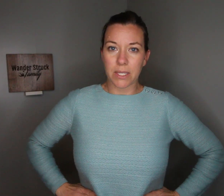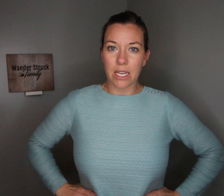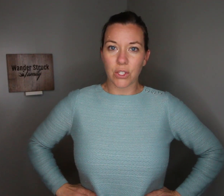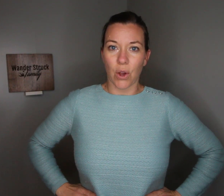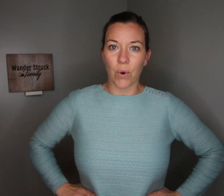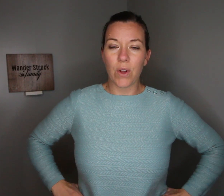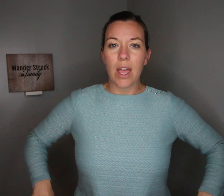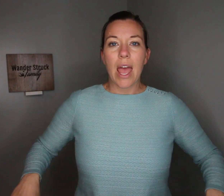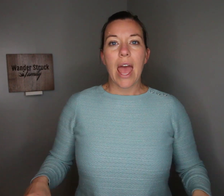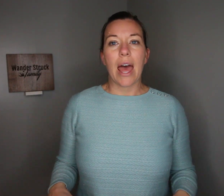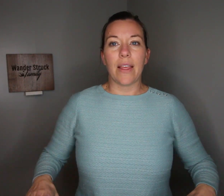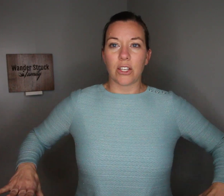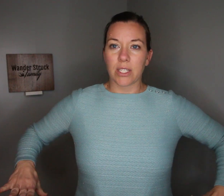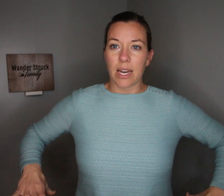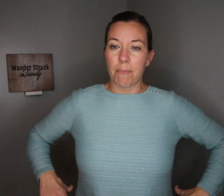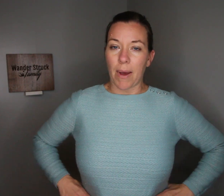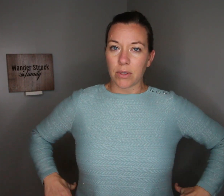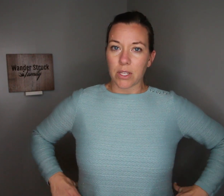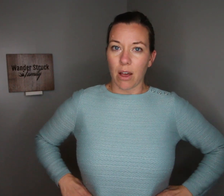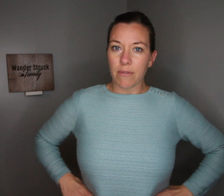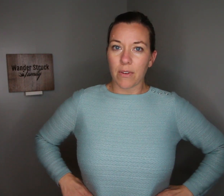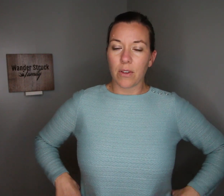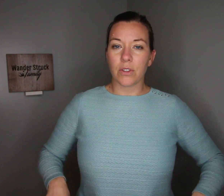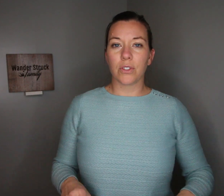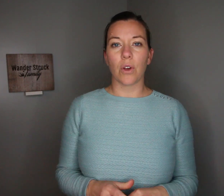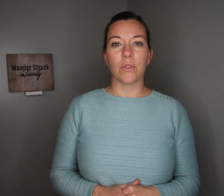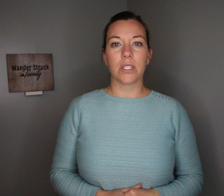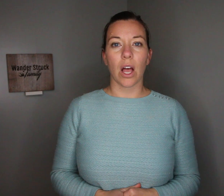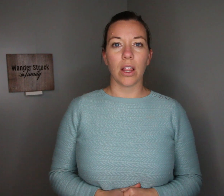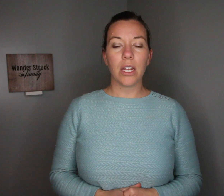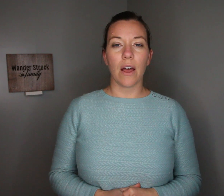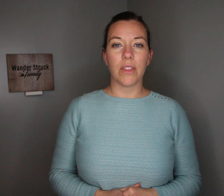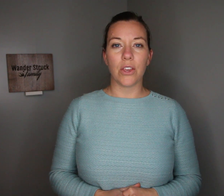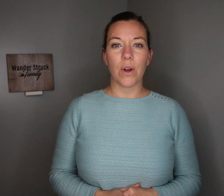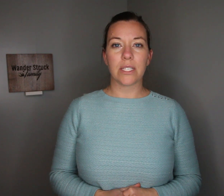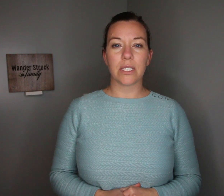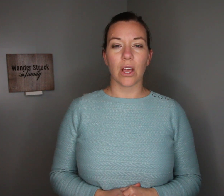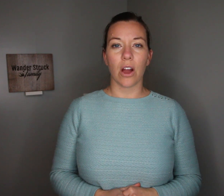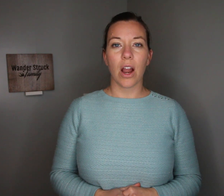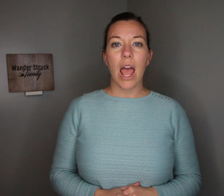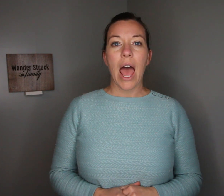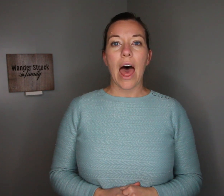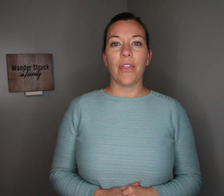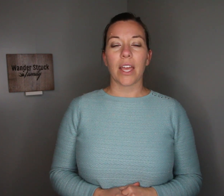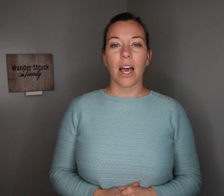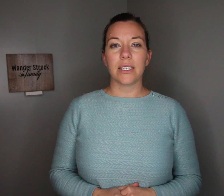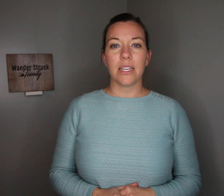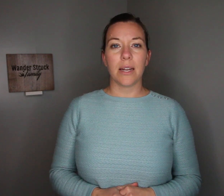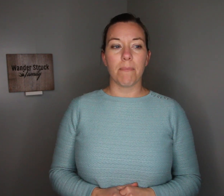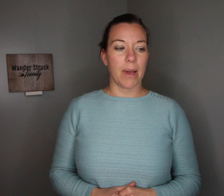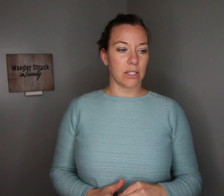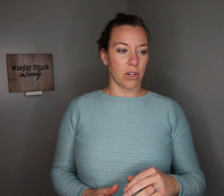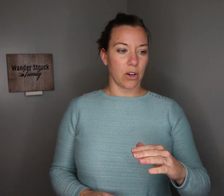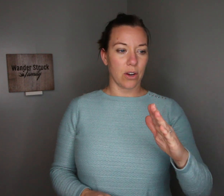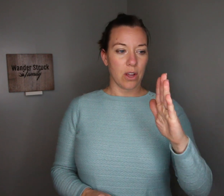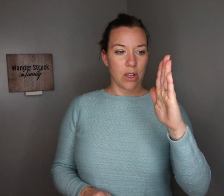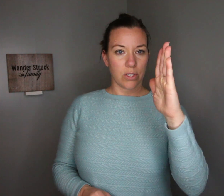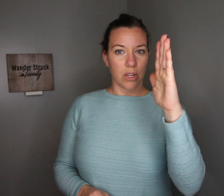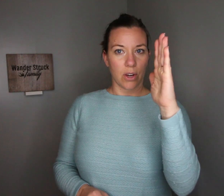like so, and they just kind of bounce off. So Stalin of the USSR and the Katyn massacre. So you're going to